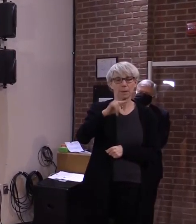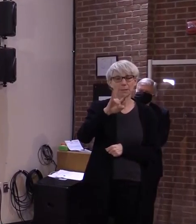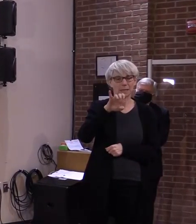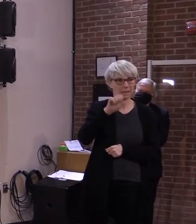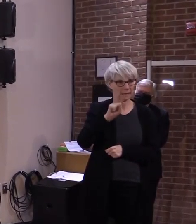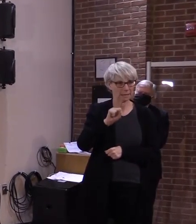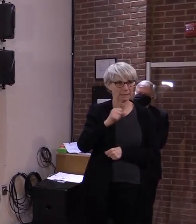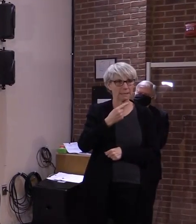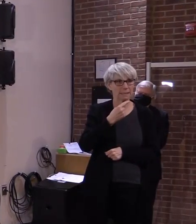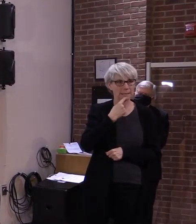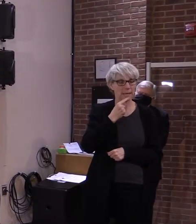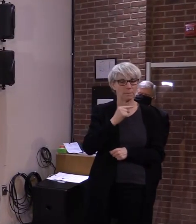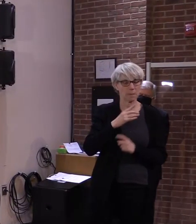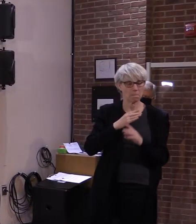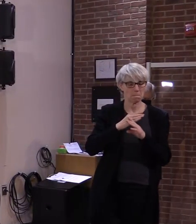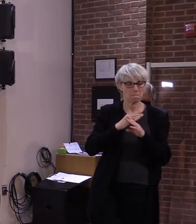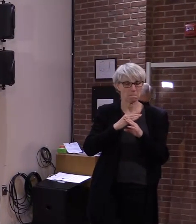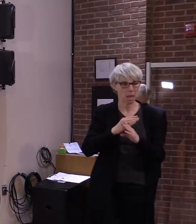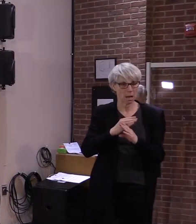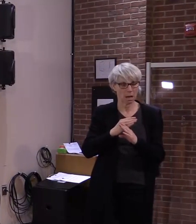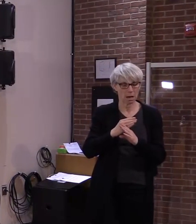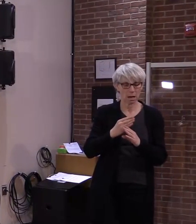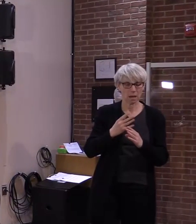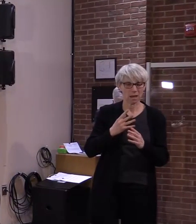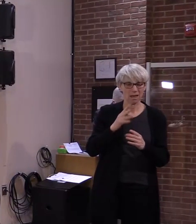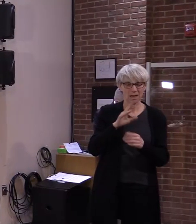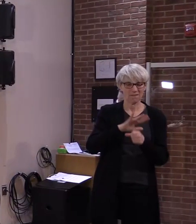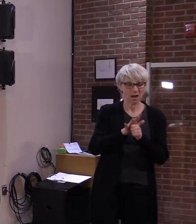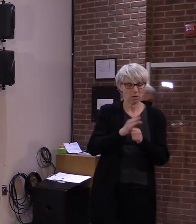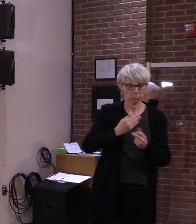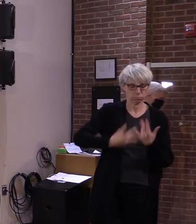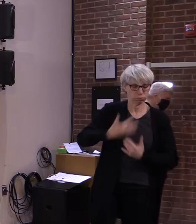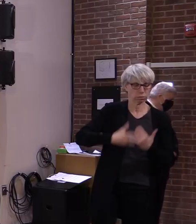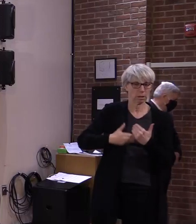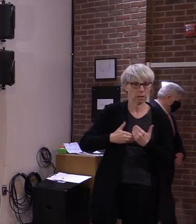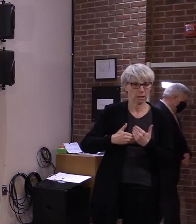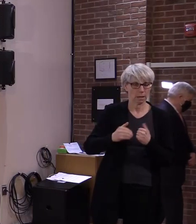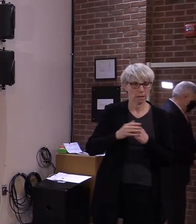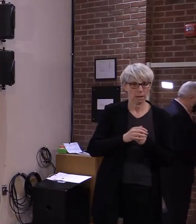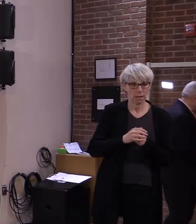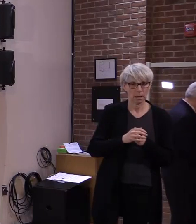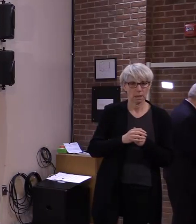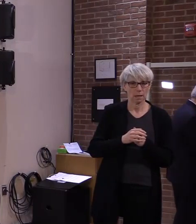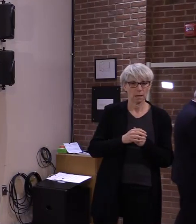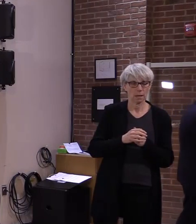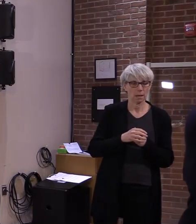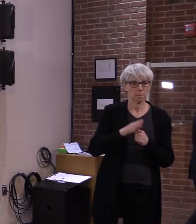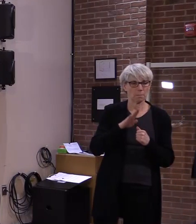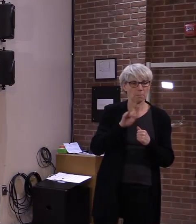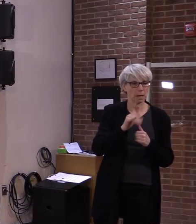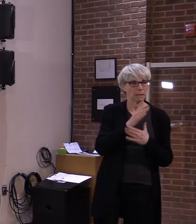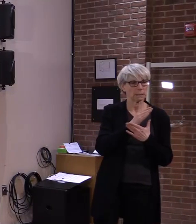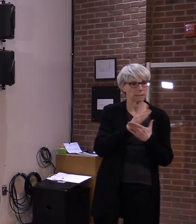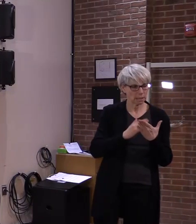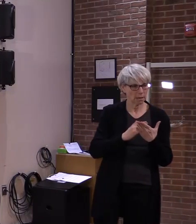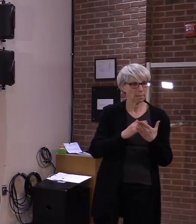fusion viral entry by one or more enveloped viruses, e.g. HIV,